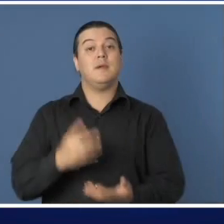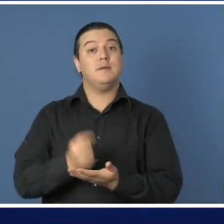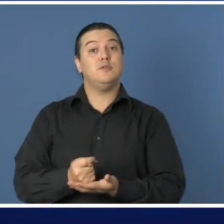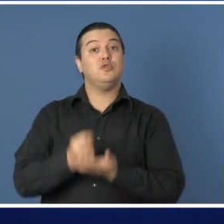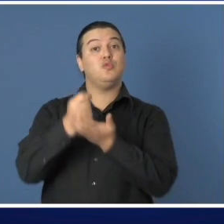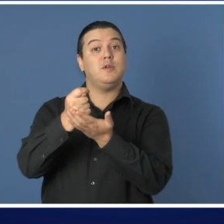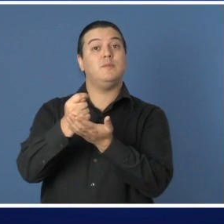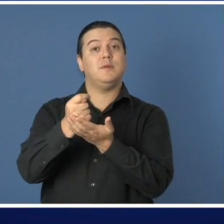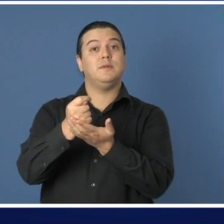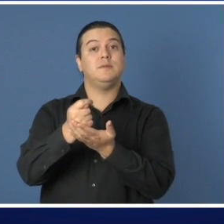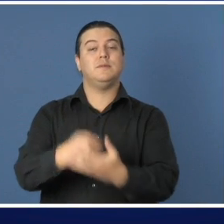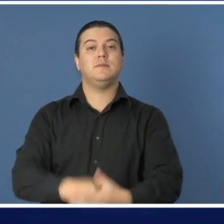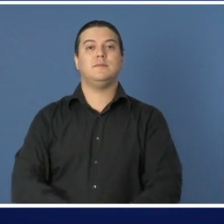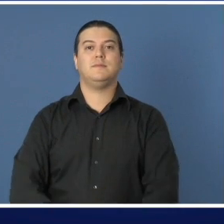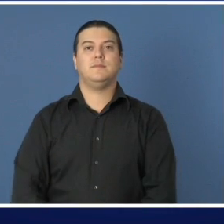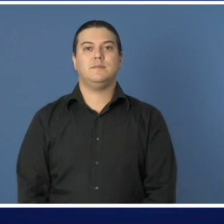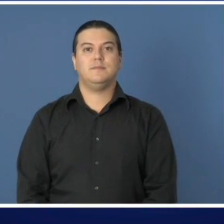Treatment.